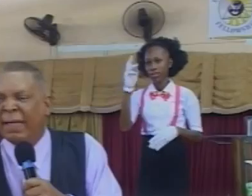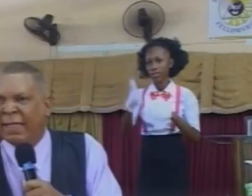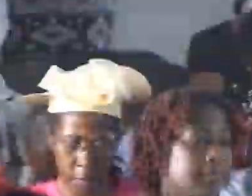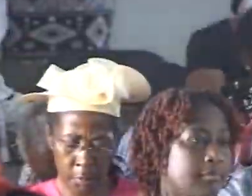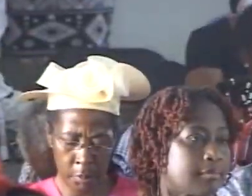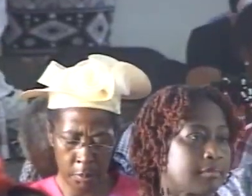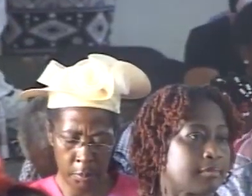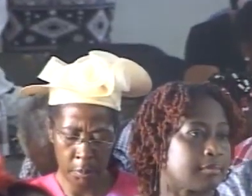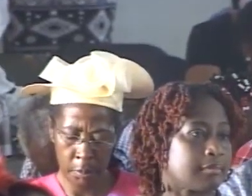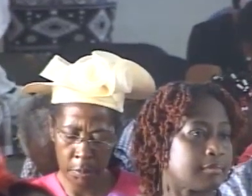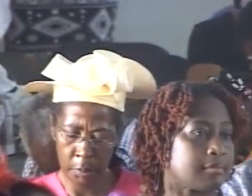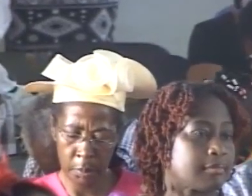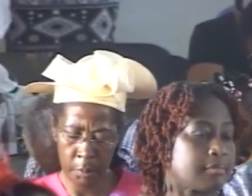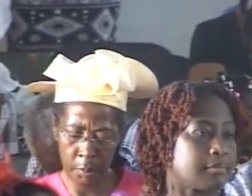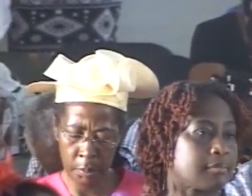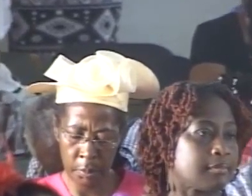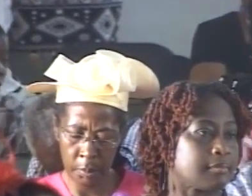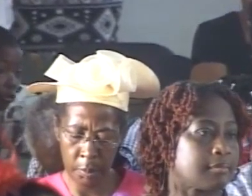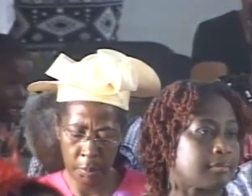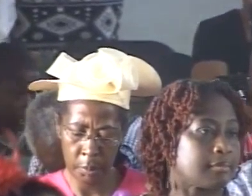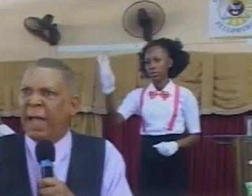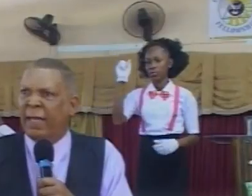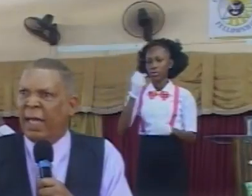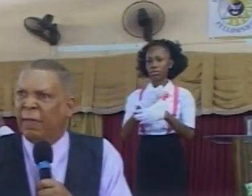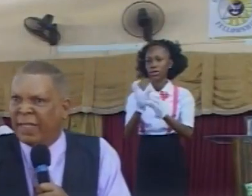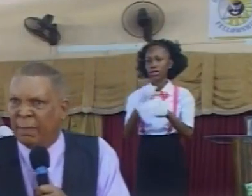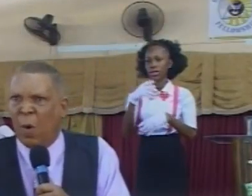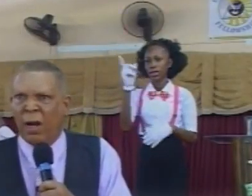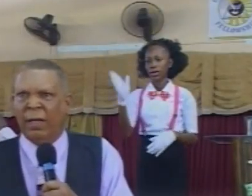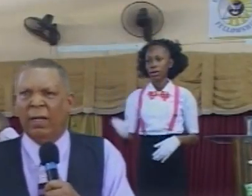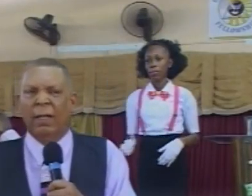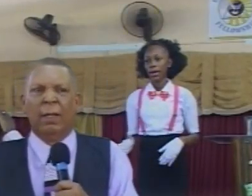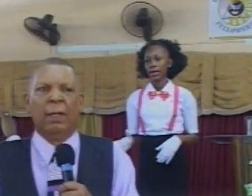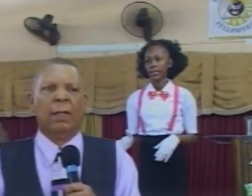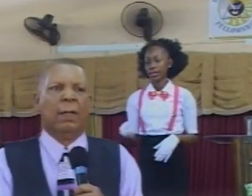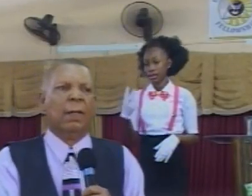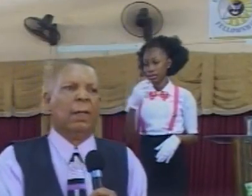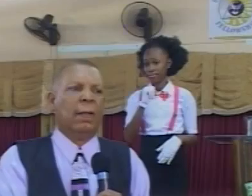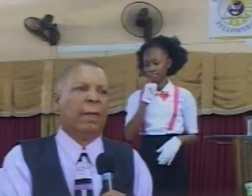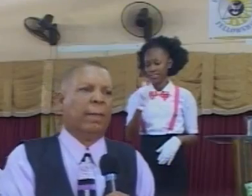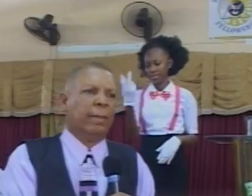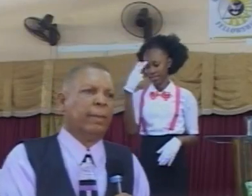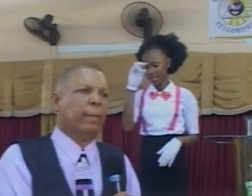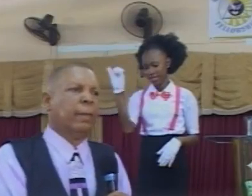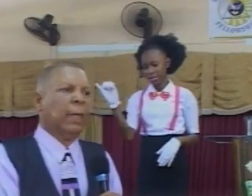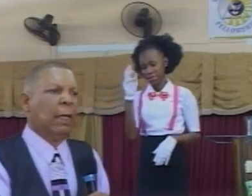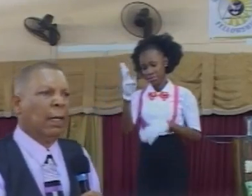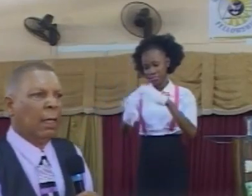the material, tangible world, was created by the invisible world.